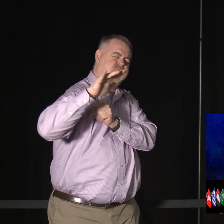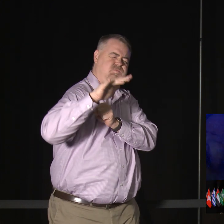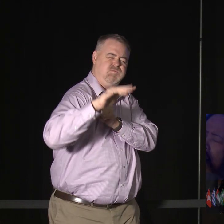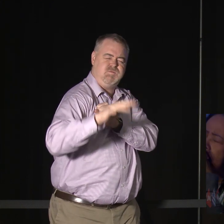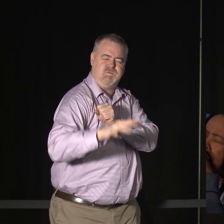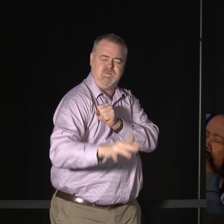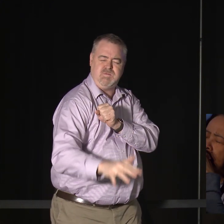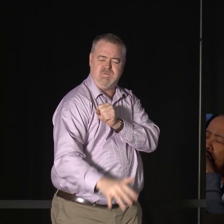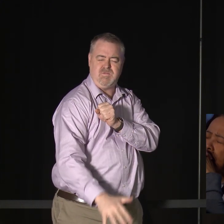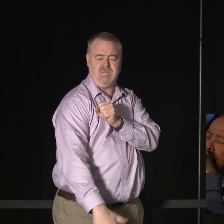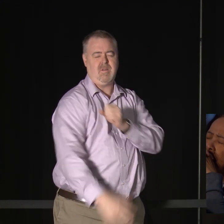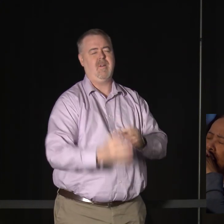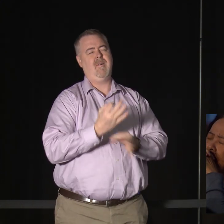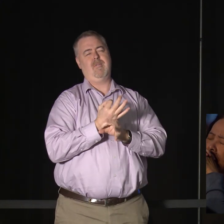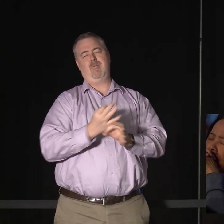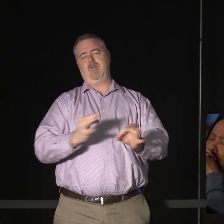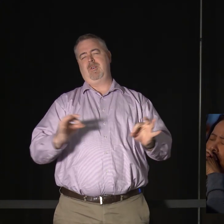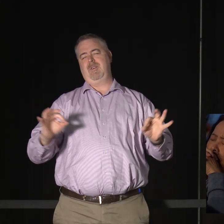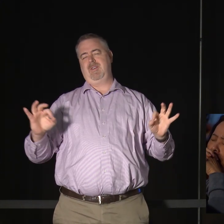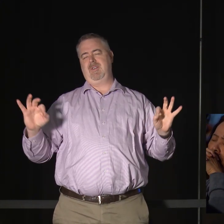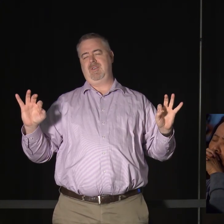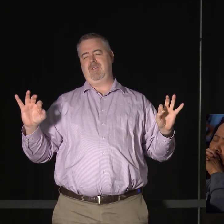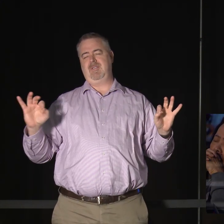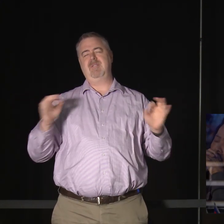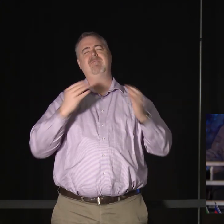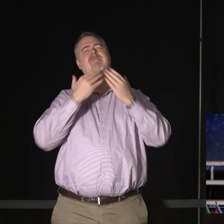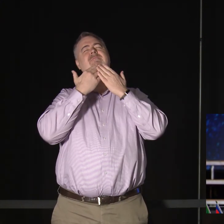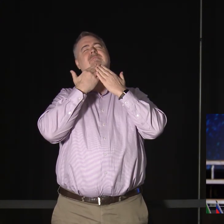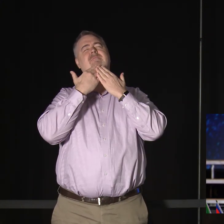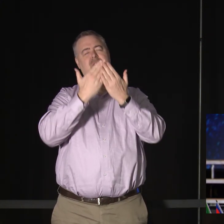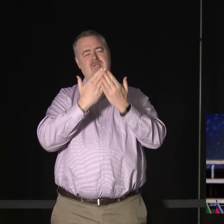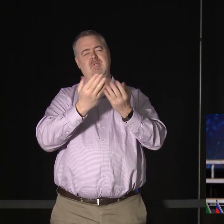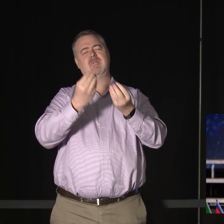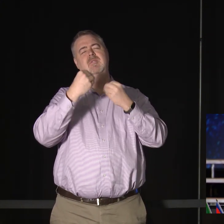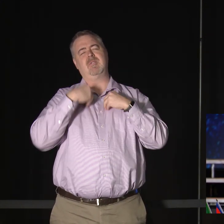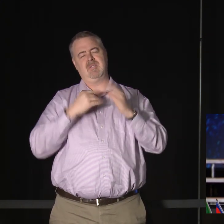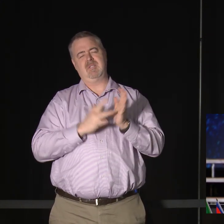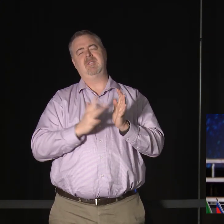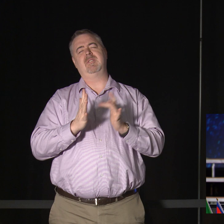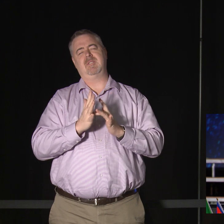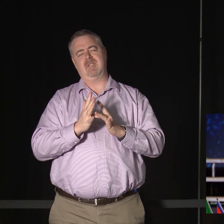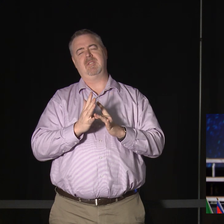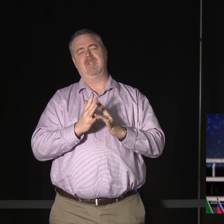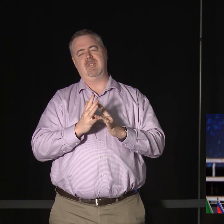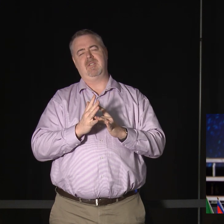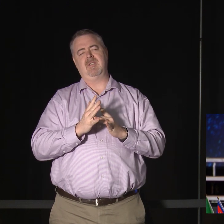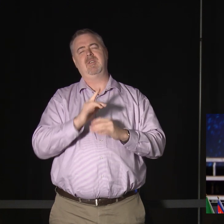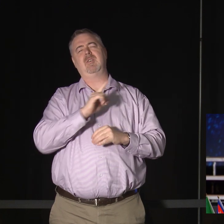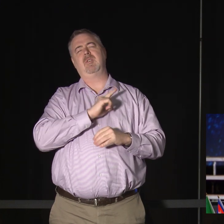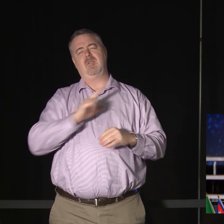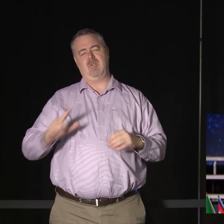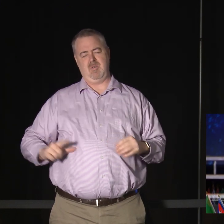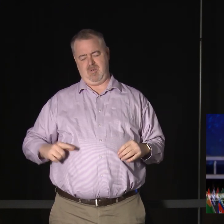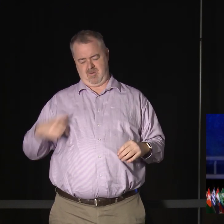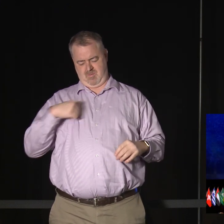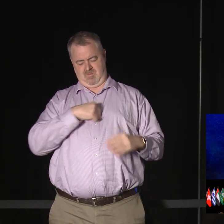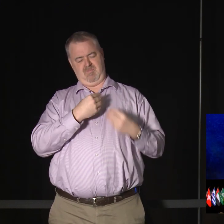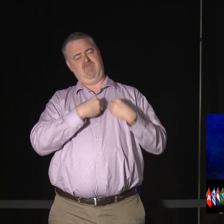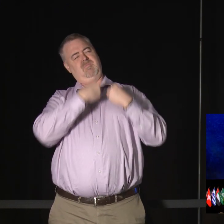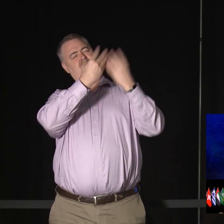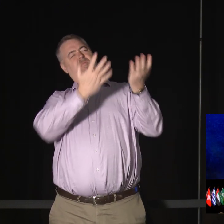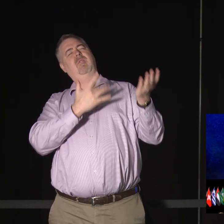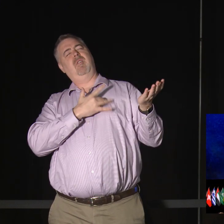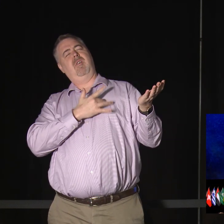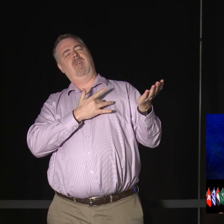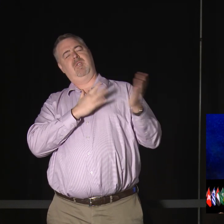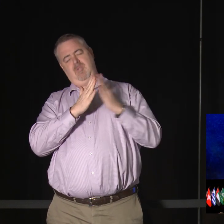free. Thank you, dear Father, for giving us Jesus. And Lord, we're giving you our hearts. This,